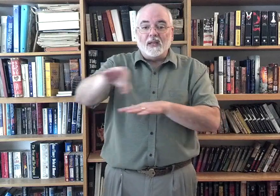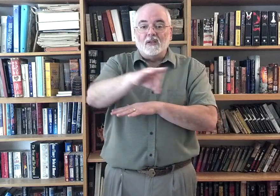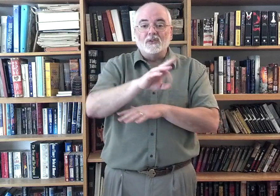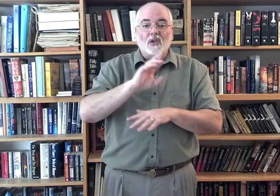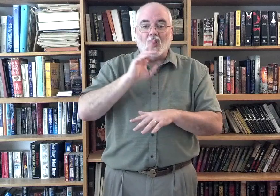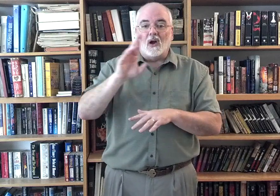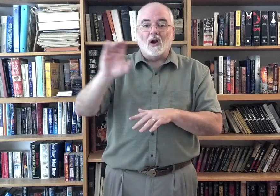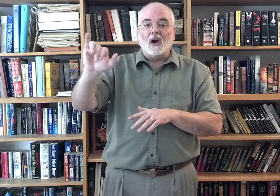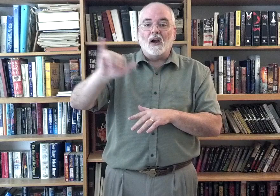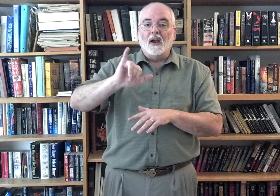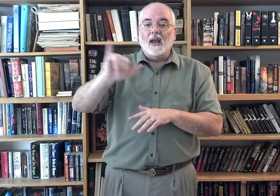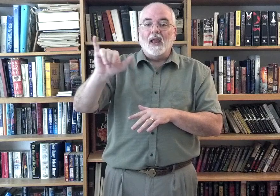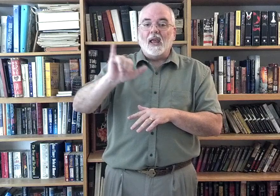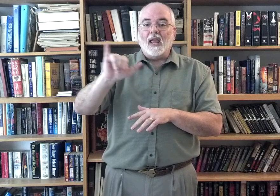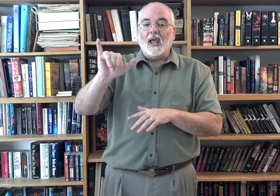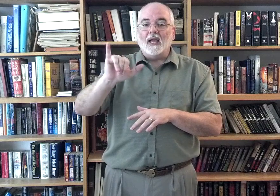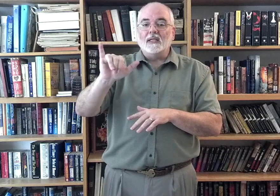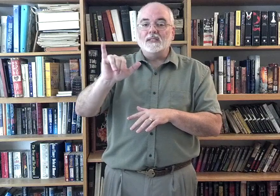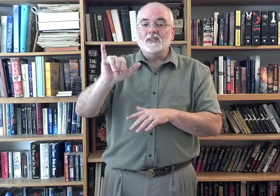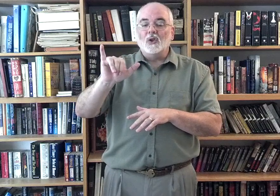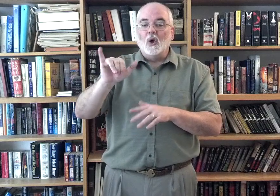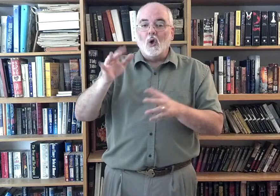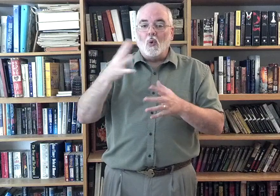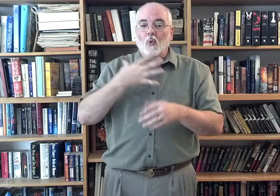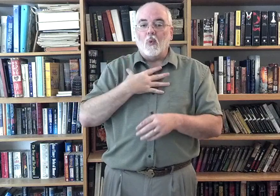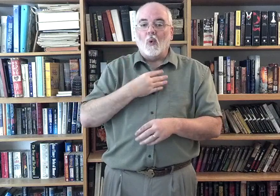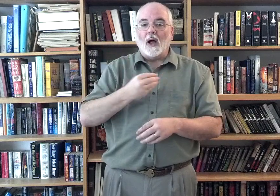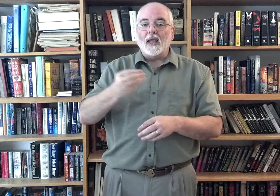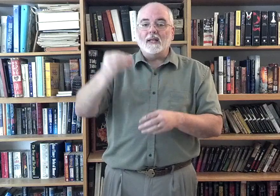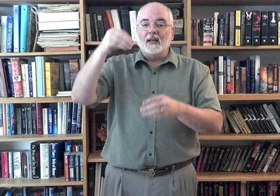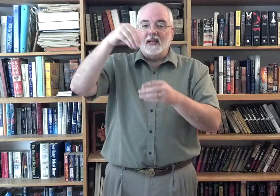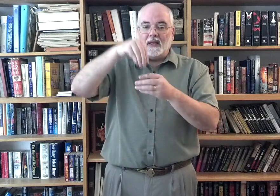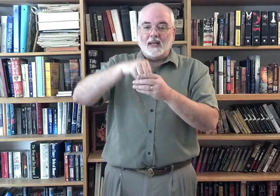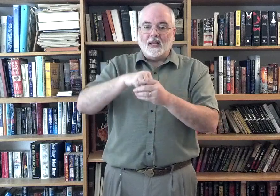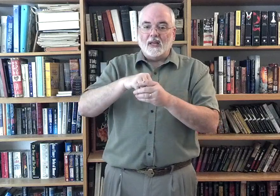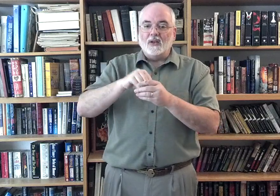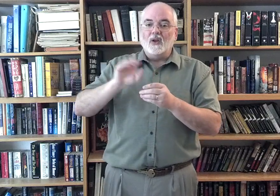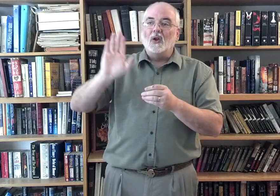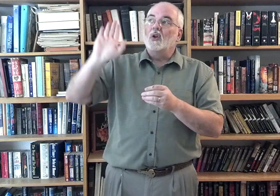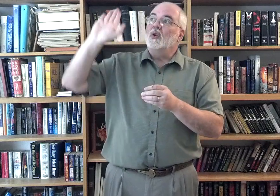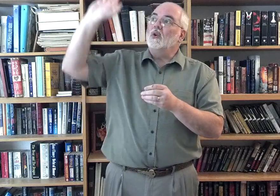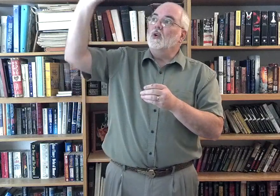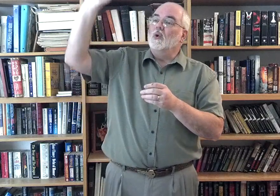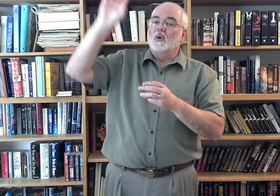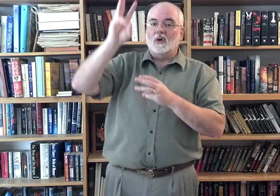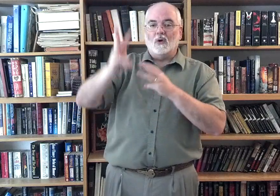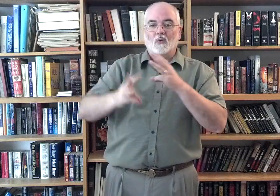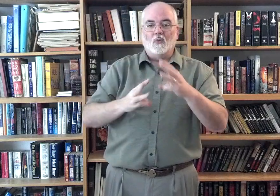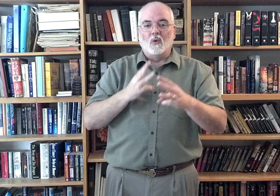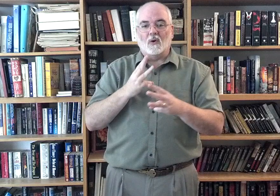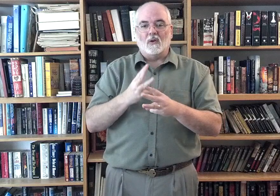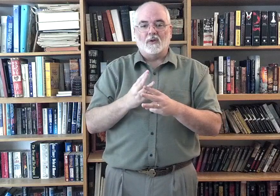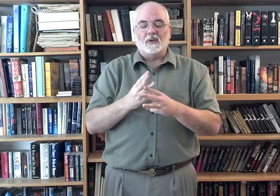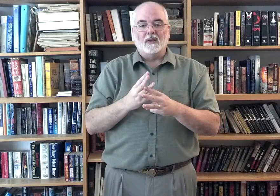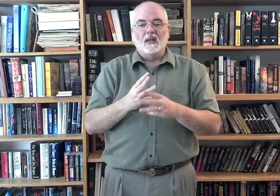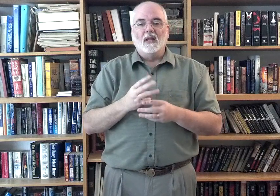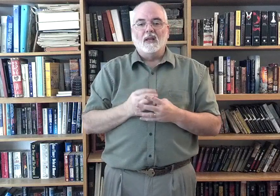fields are as white in your world.